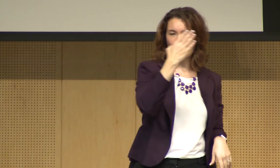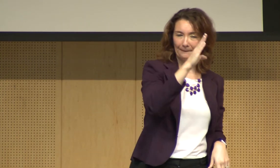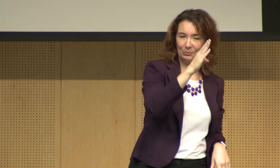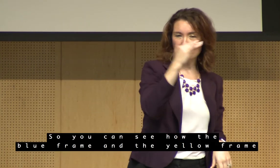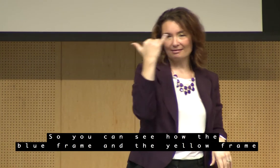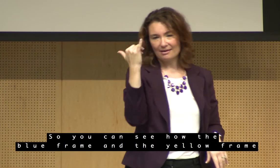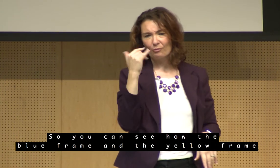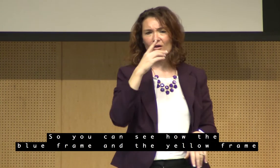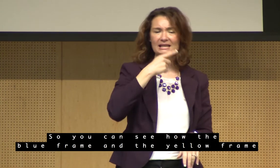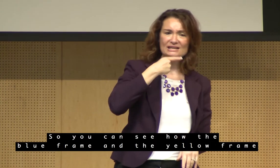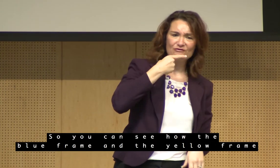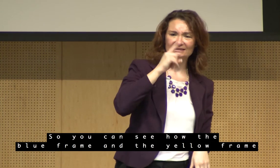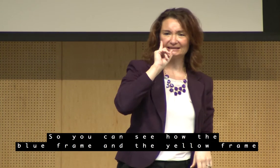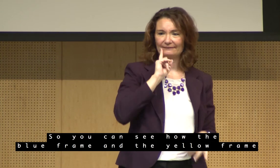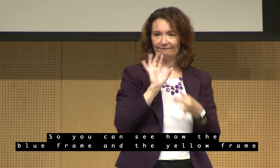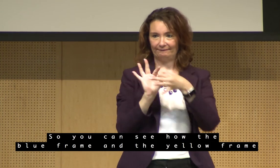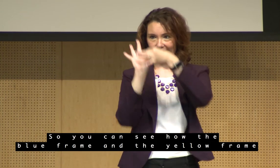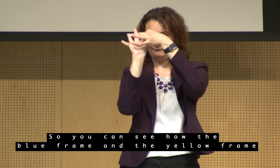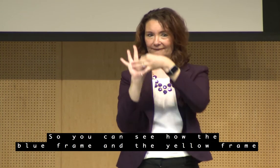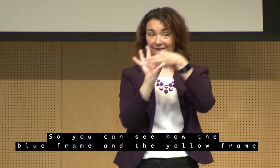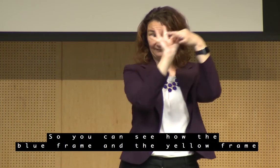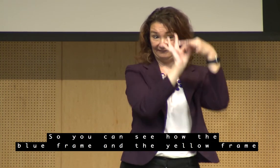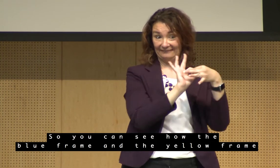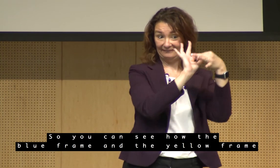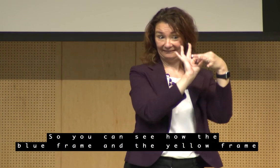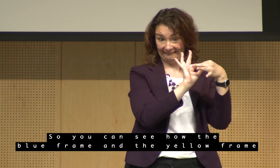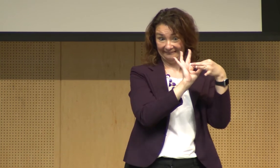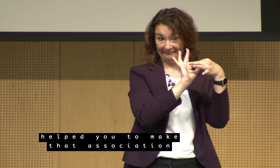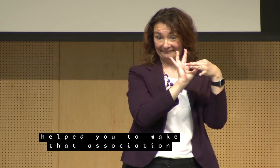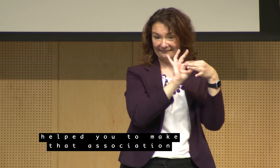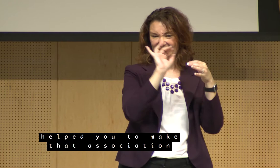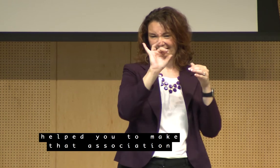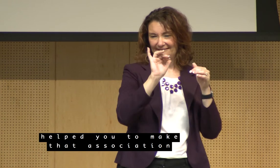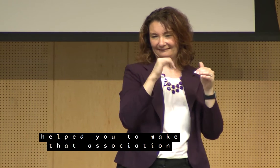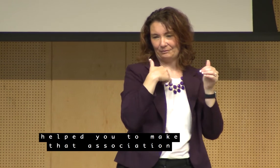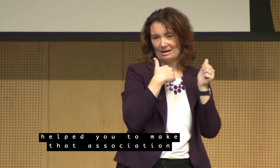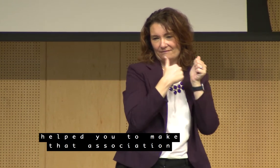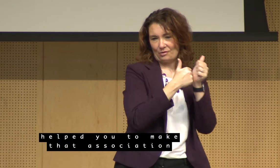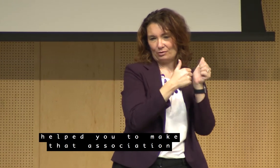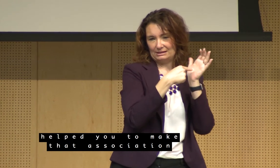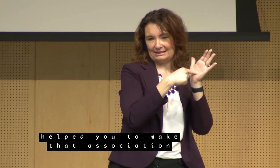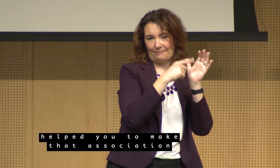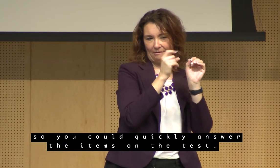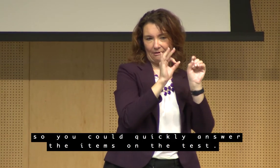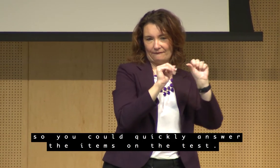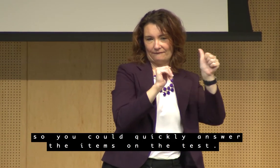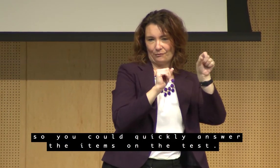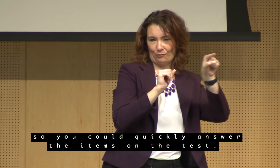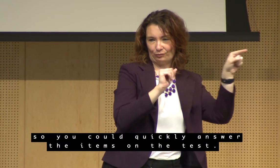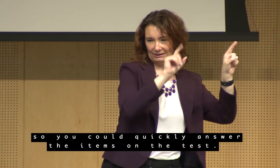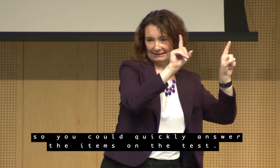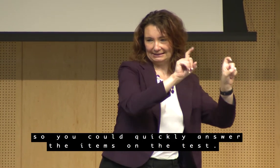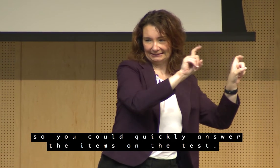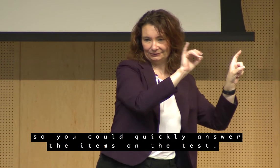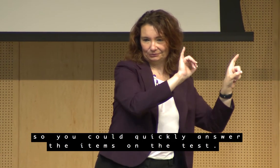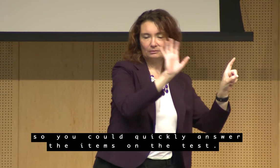So you can see how the blue frame and the yellow frame helped you to make that association so you could quickly answer the items on the